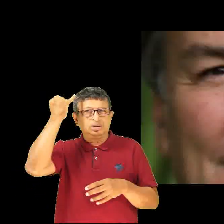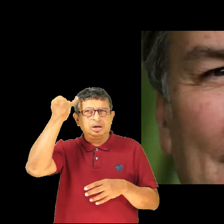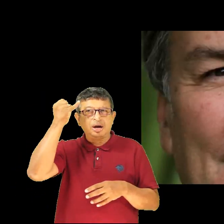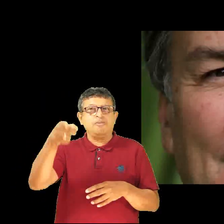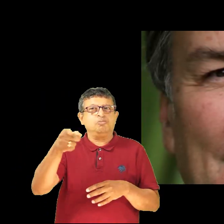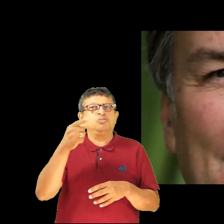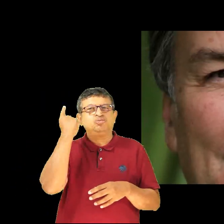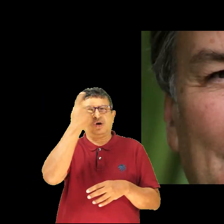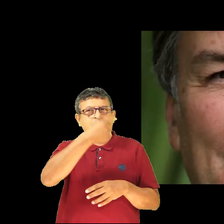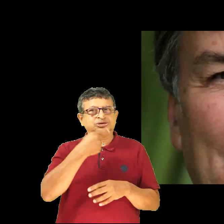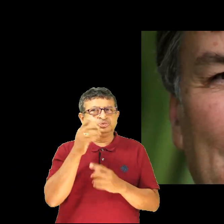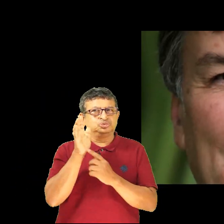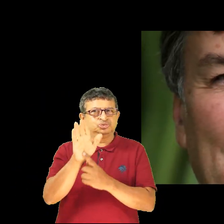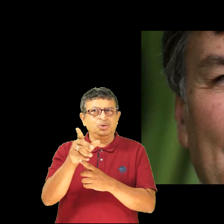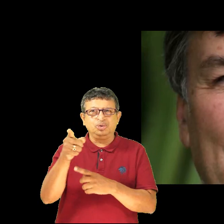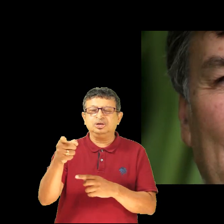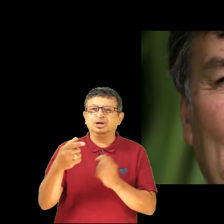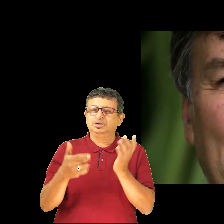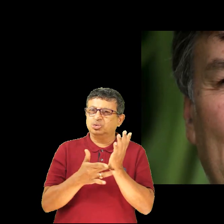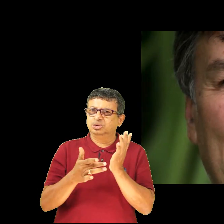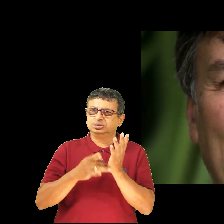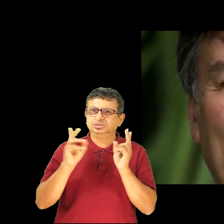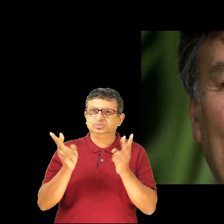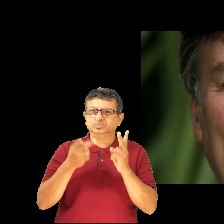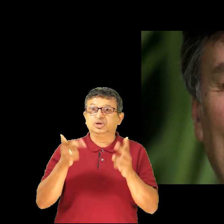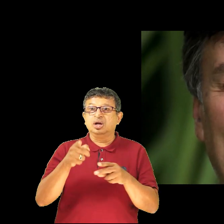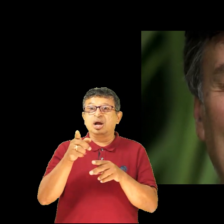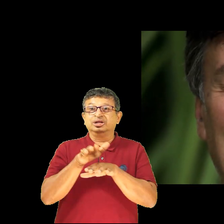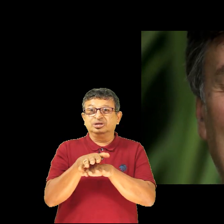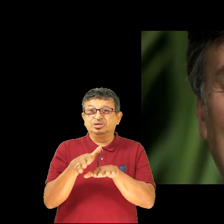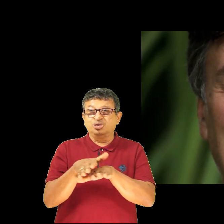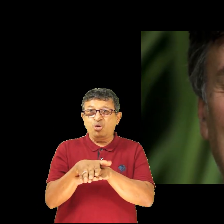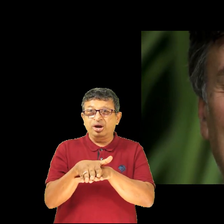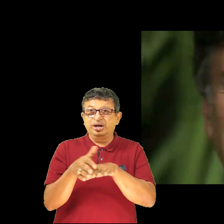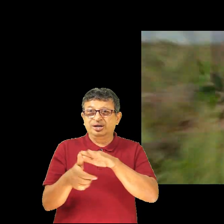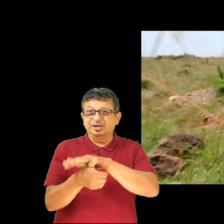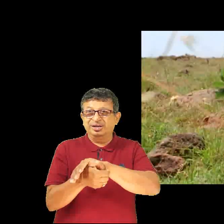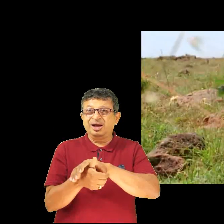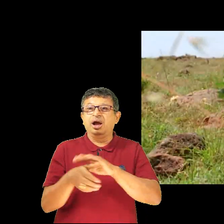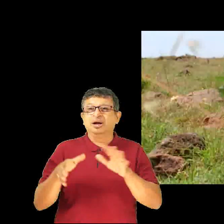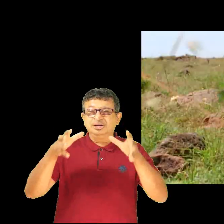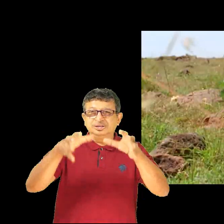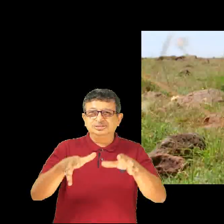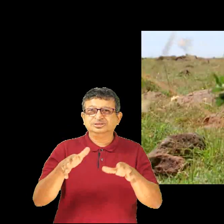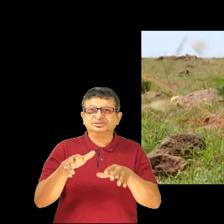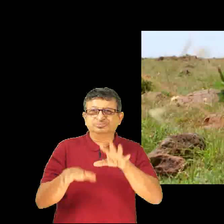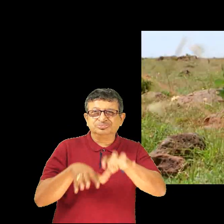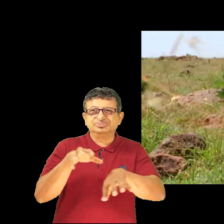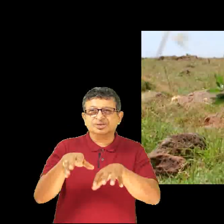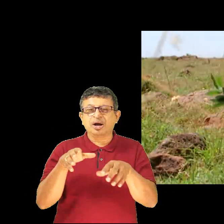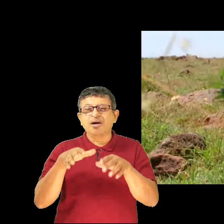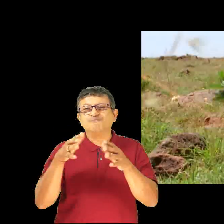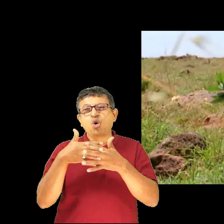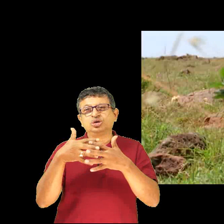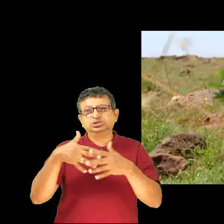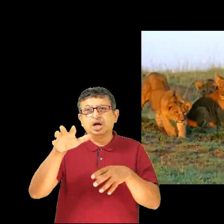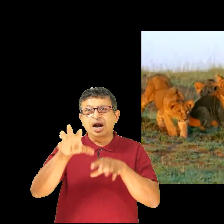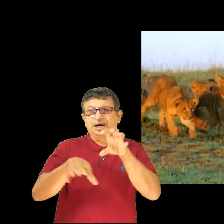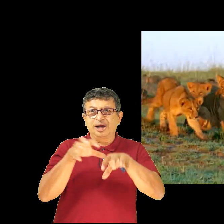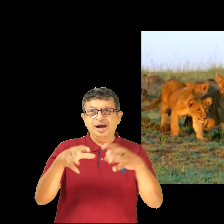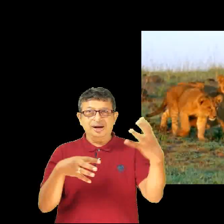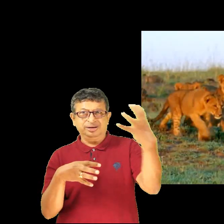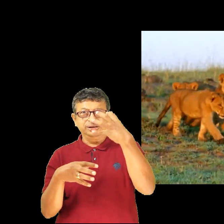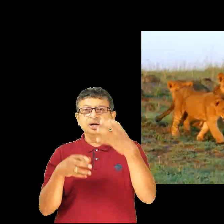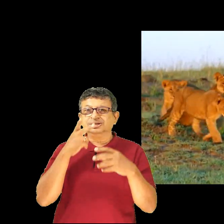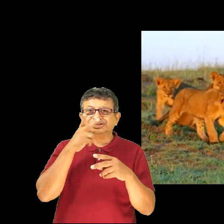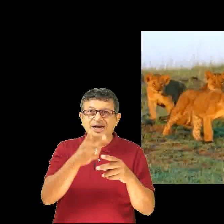when director John Downer decided to hide a camera inside a moving rock to spy on a pride of lions. He called this rock the Boulder Cam, and the idea was reproduced